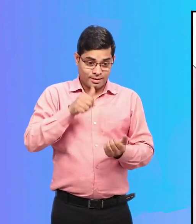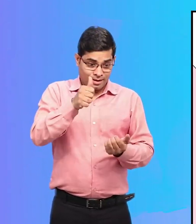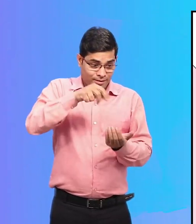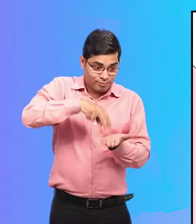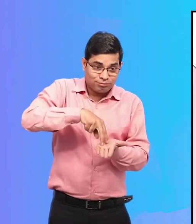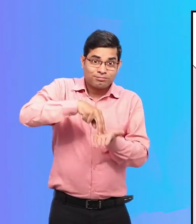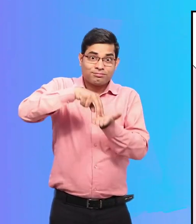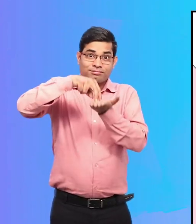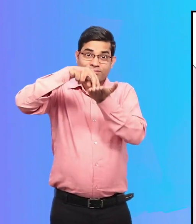lifts,